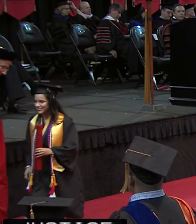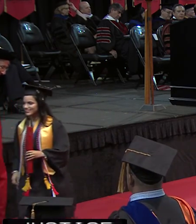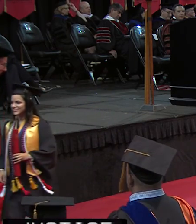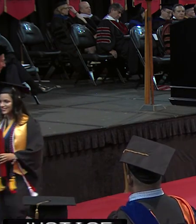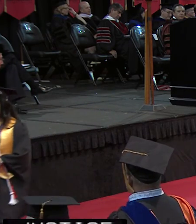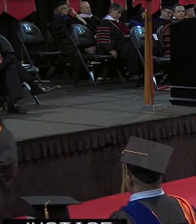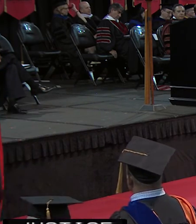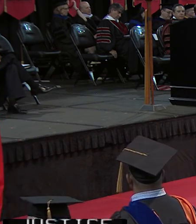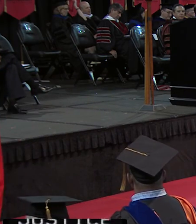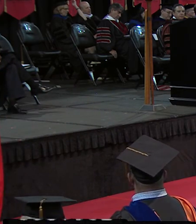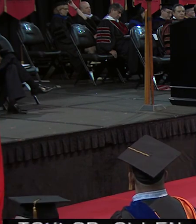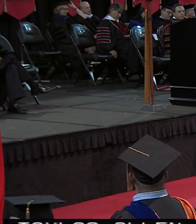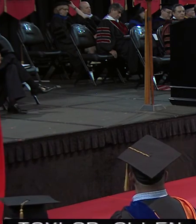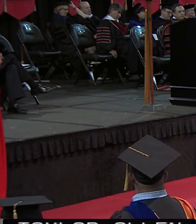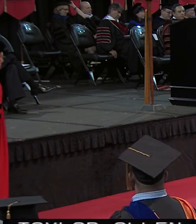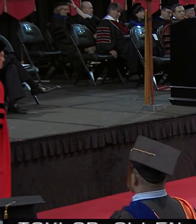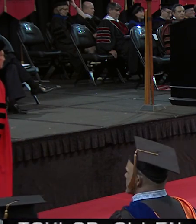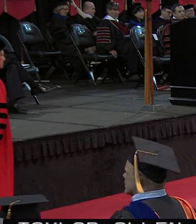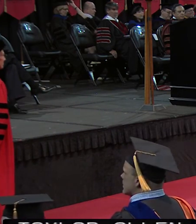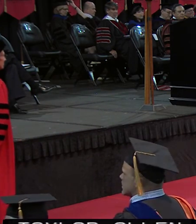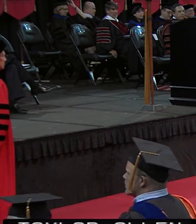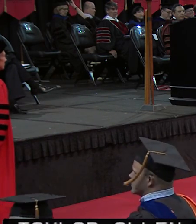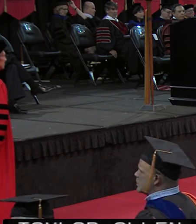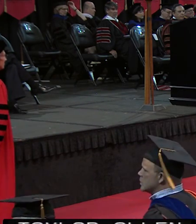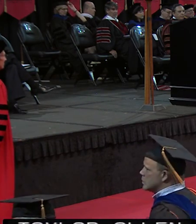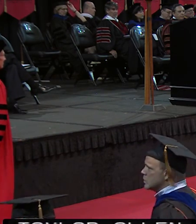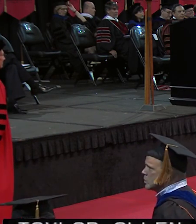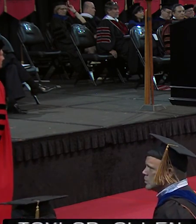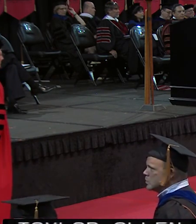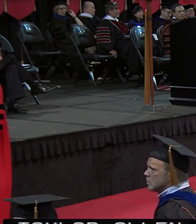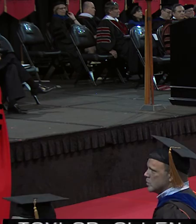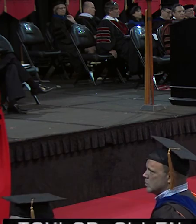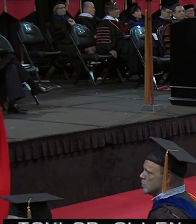La Quinta Deshaun Andrews.